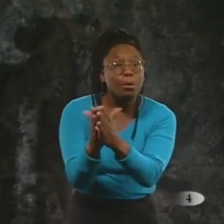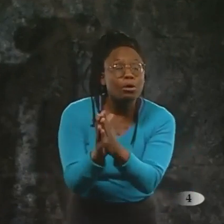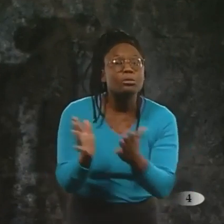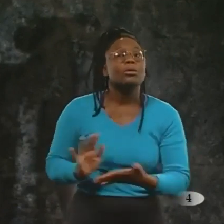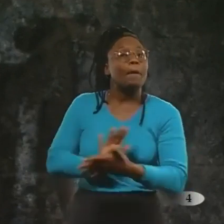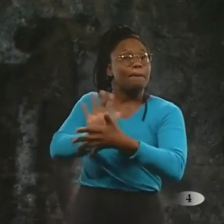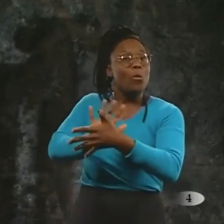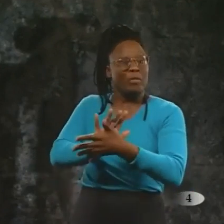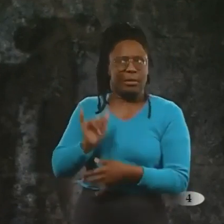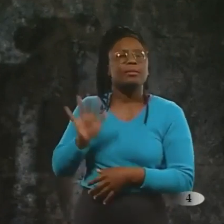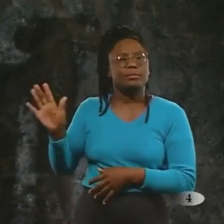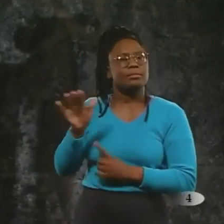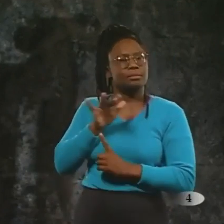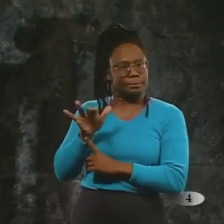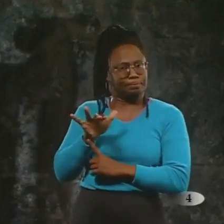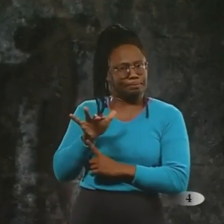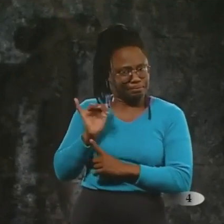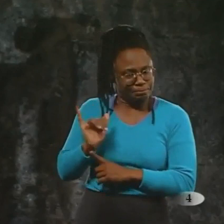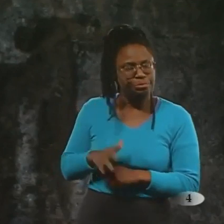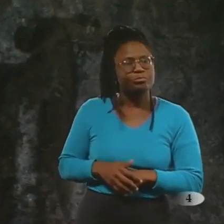You should also fingerspell the names of cities as well.